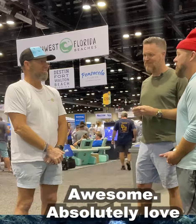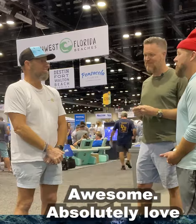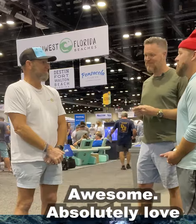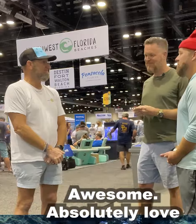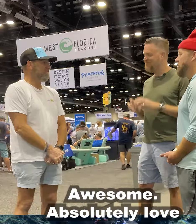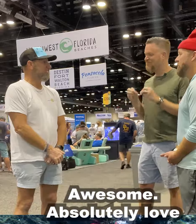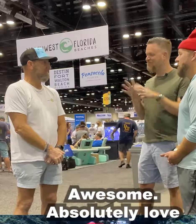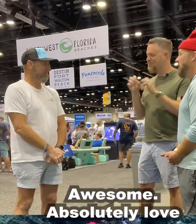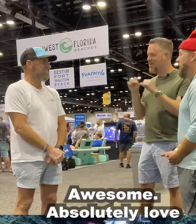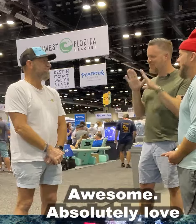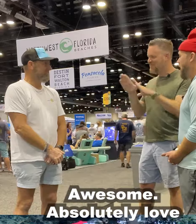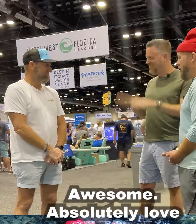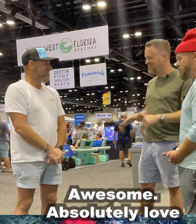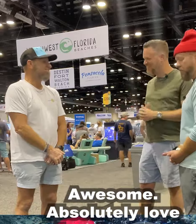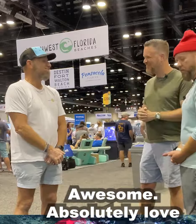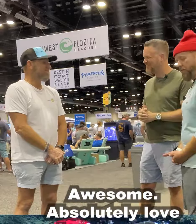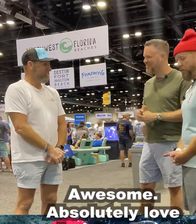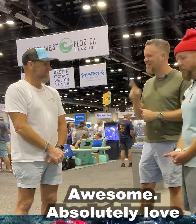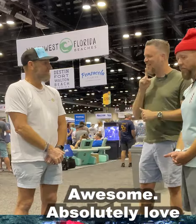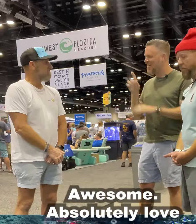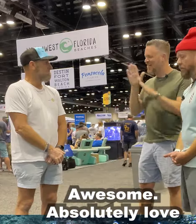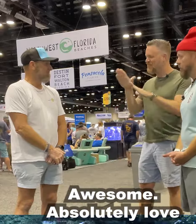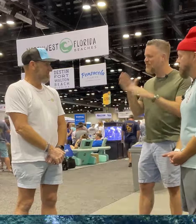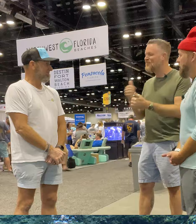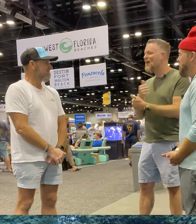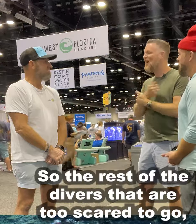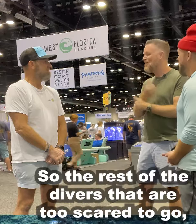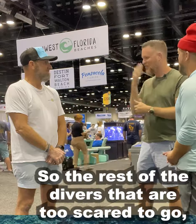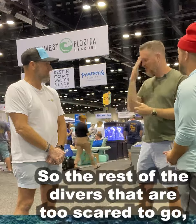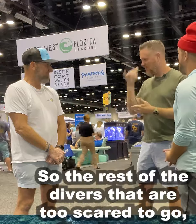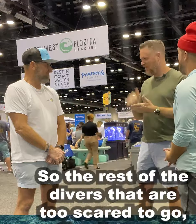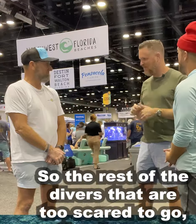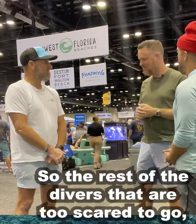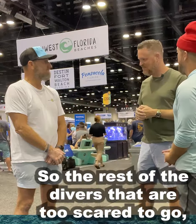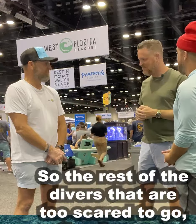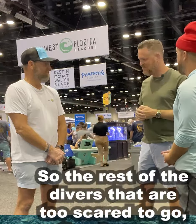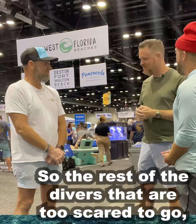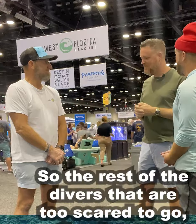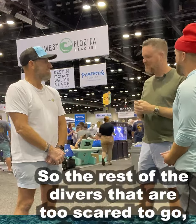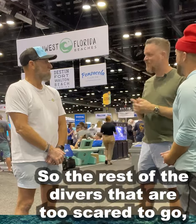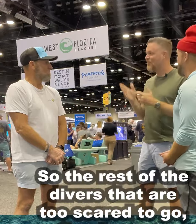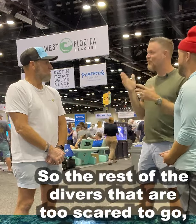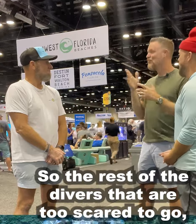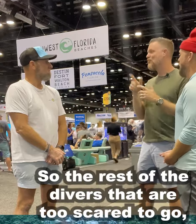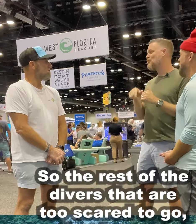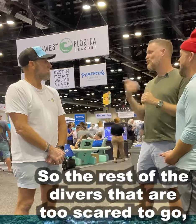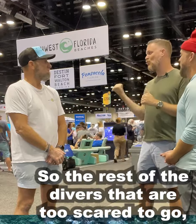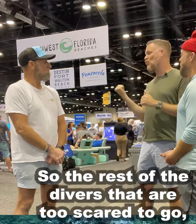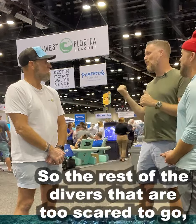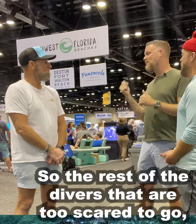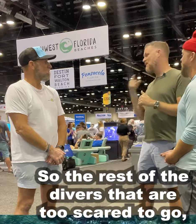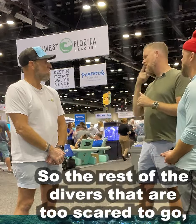Awesome. Absolutely love hearing this. So, the rest of the divers that are too scared to do it, they have no excuse.